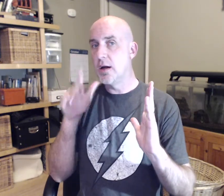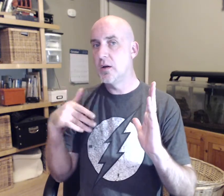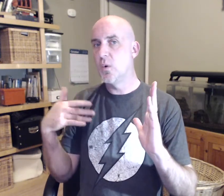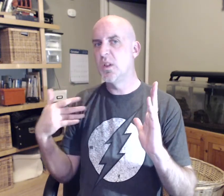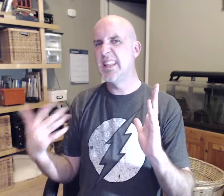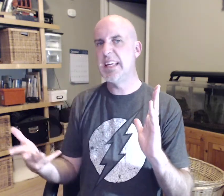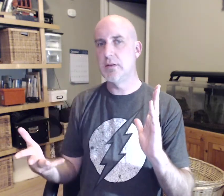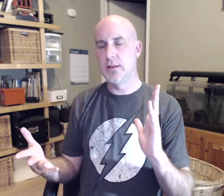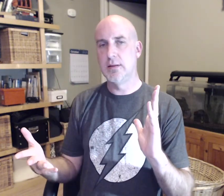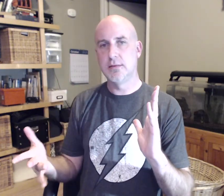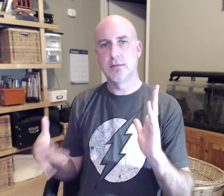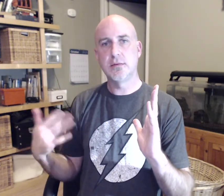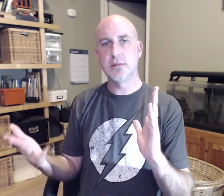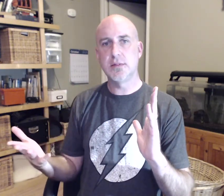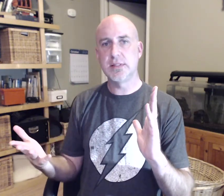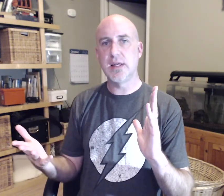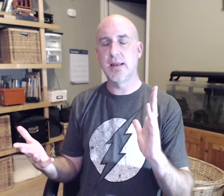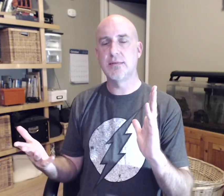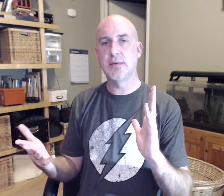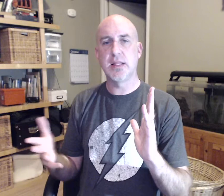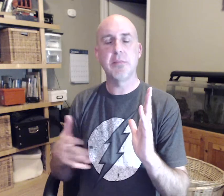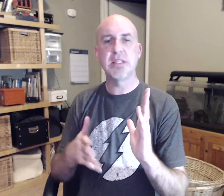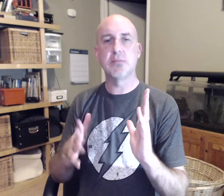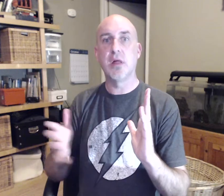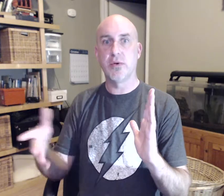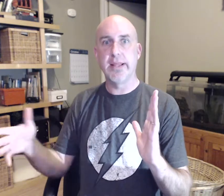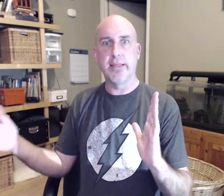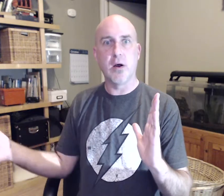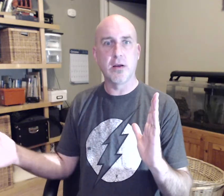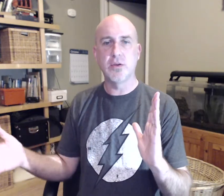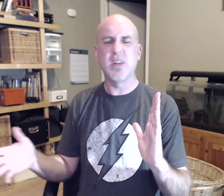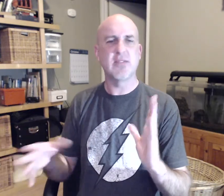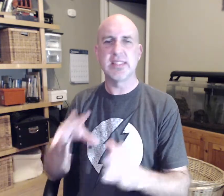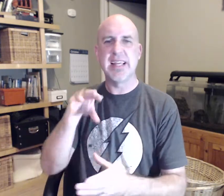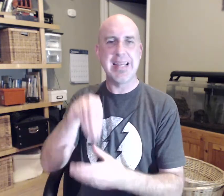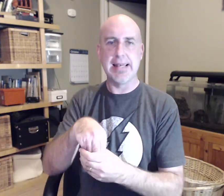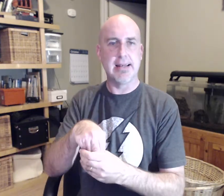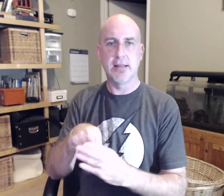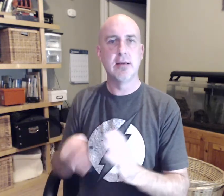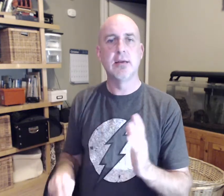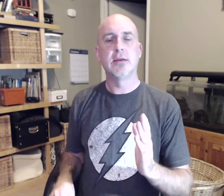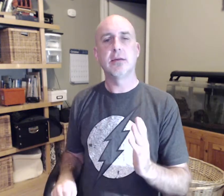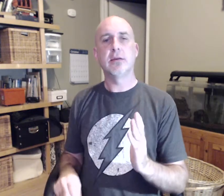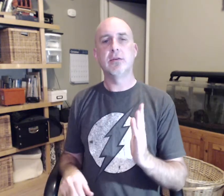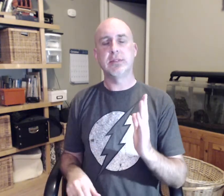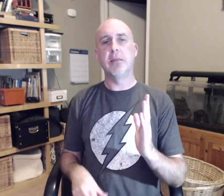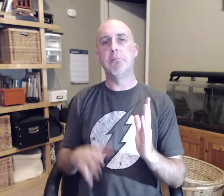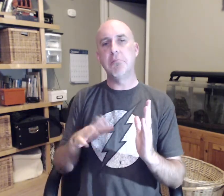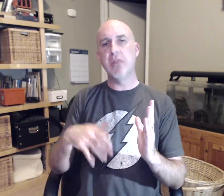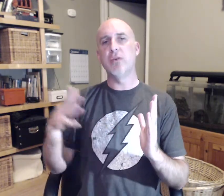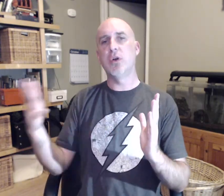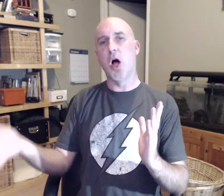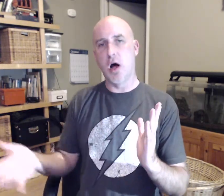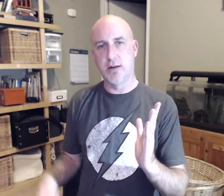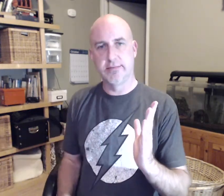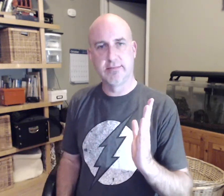or legal to the sign. And that means mother-in-law. You don't have to sign in. You'll sign mother-law.